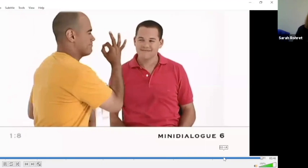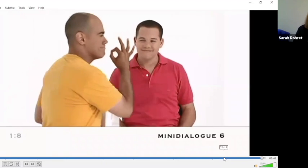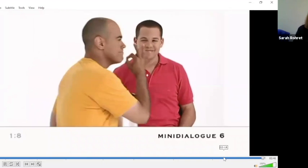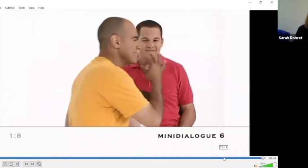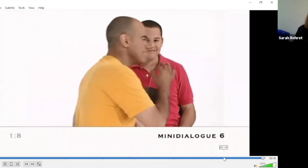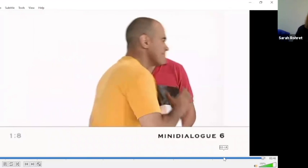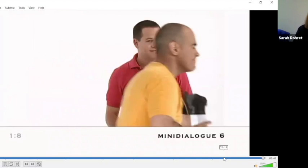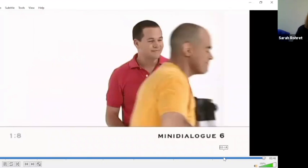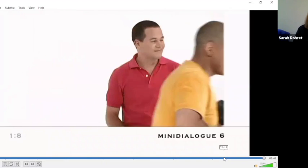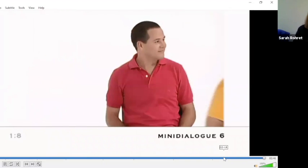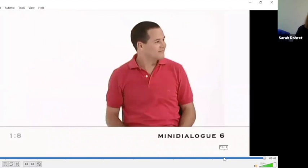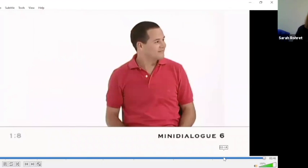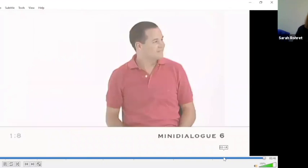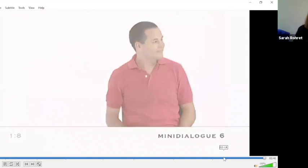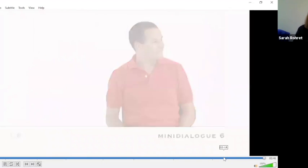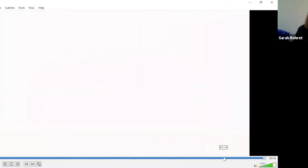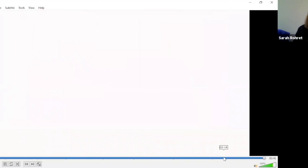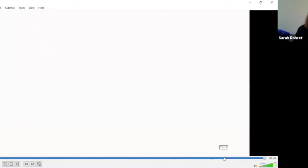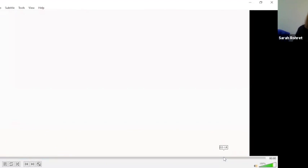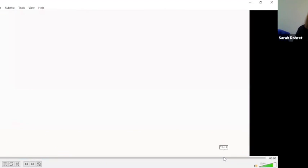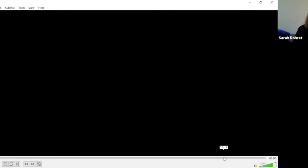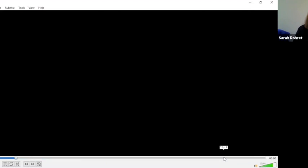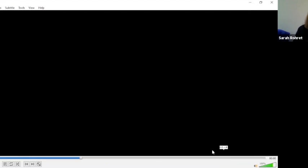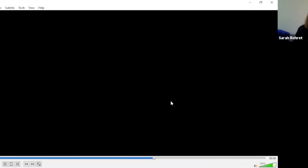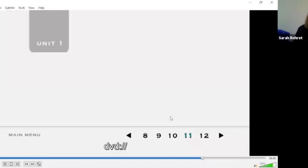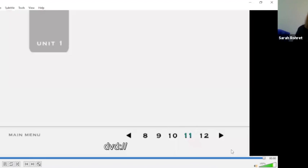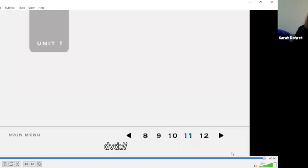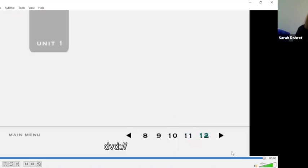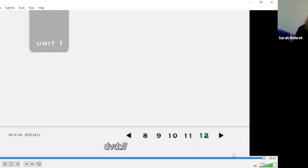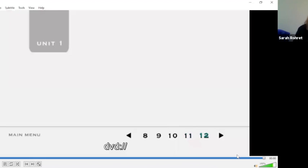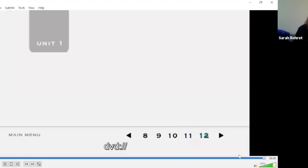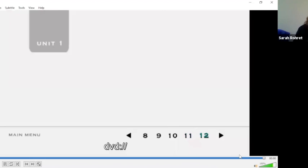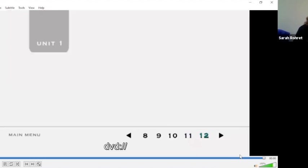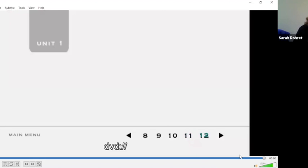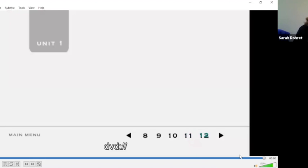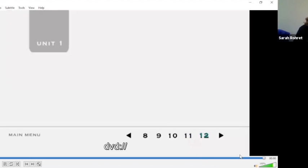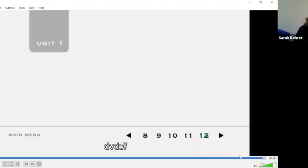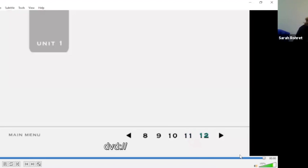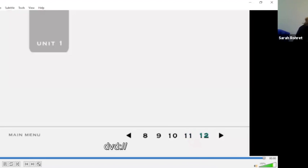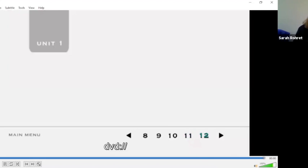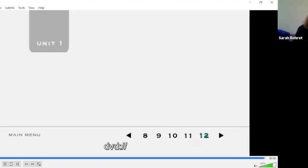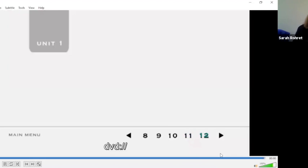So he's on the right. What color? Wait a minute.